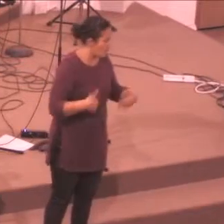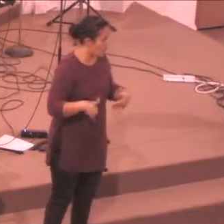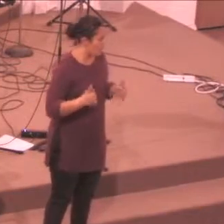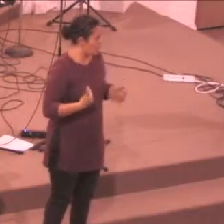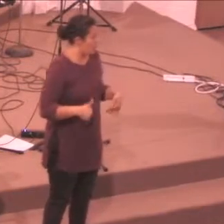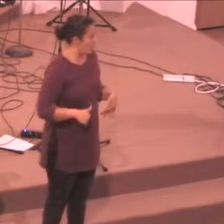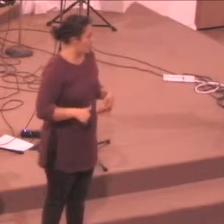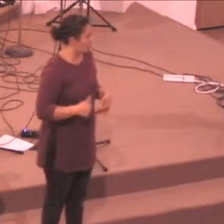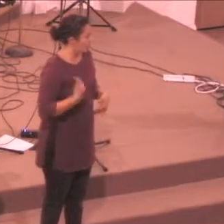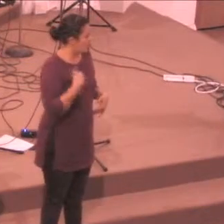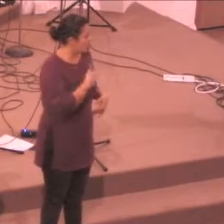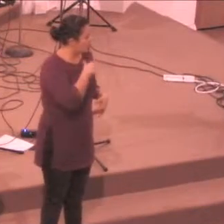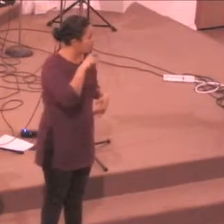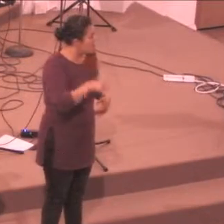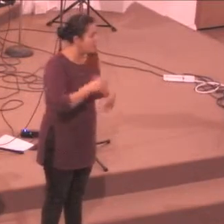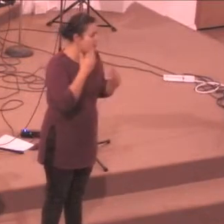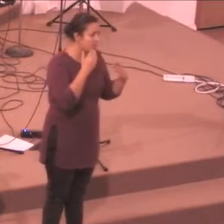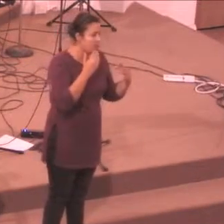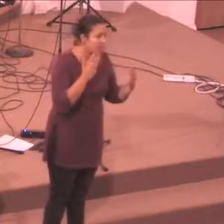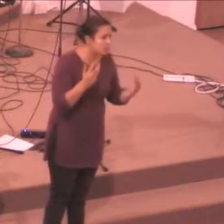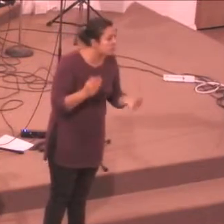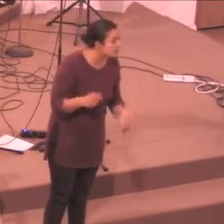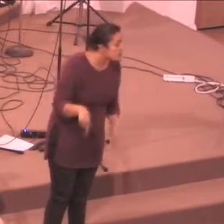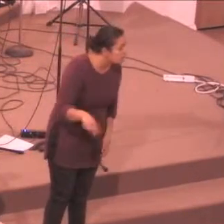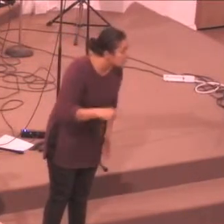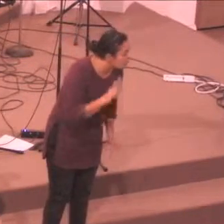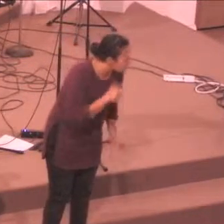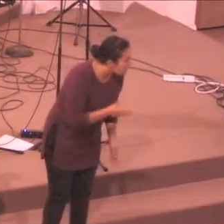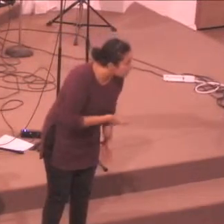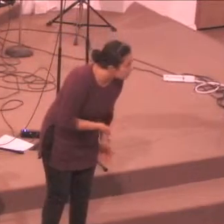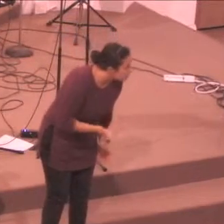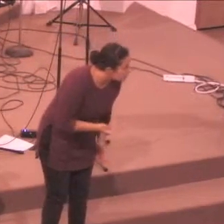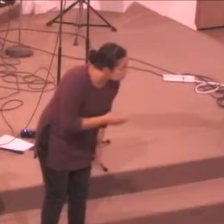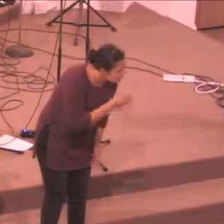Oh, come on, you've been sitting here for 20 minutes? We need to be...